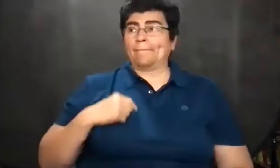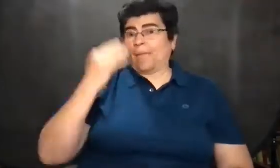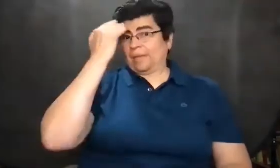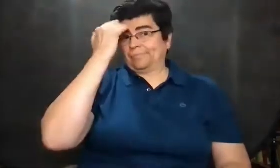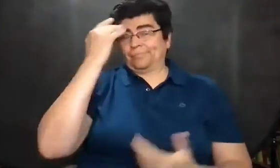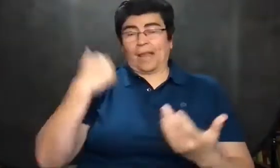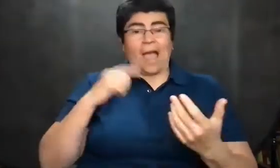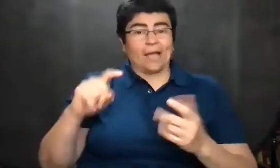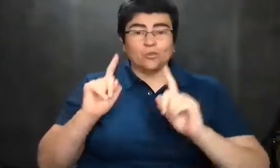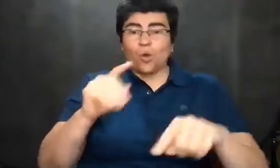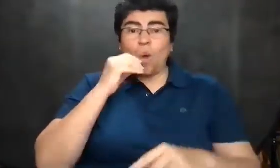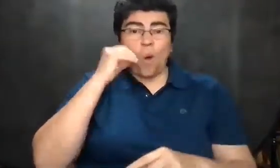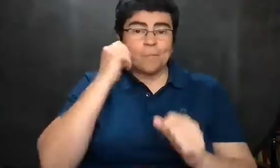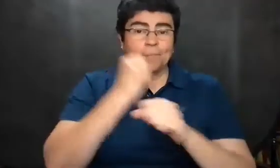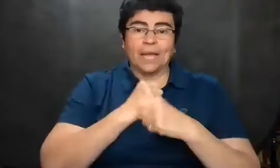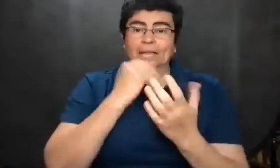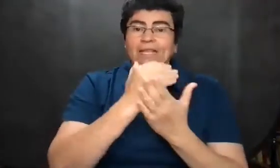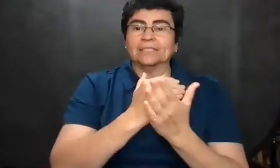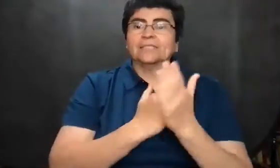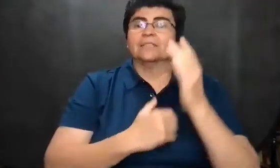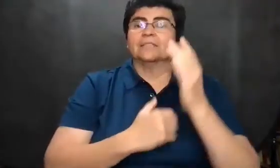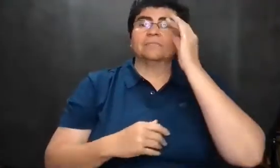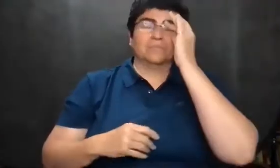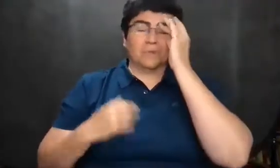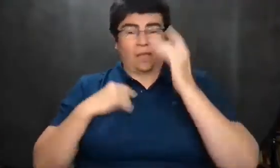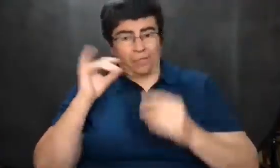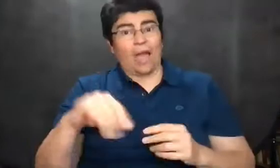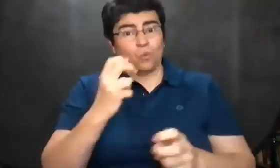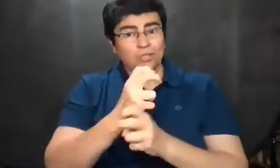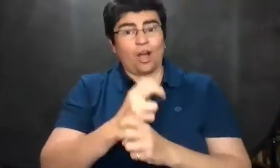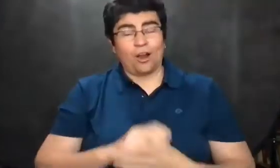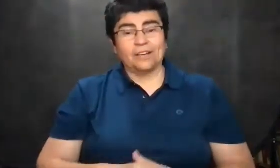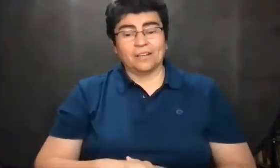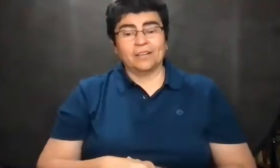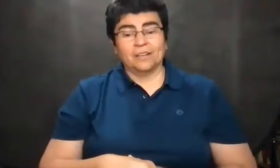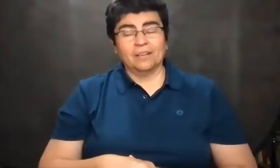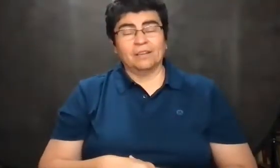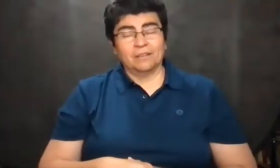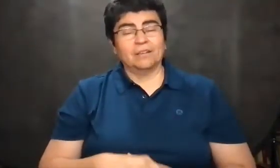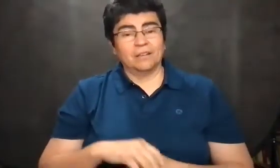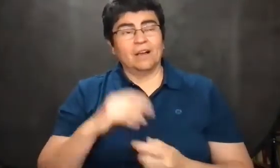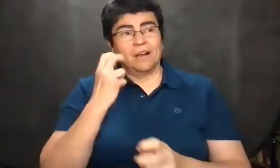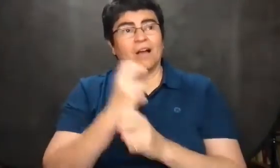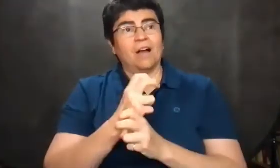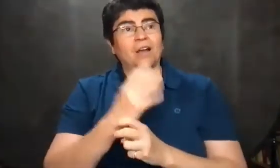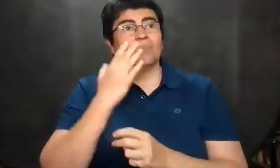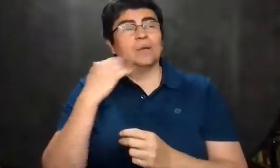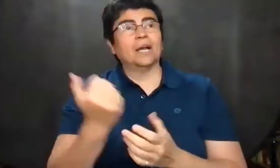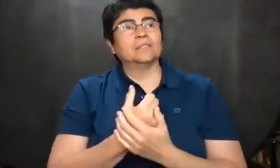make that list, and that was hard. That was hard, because I thought, I'd ask my kids to forgive